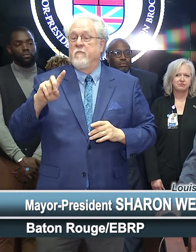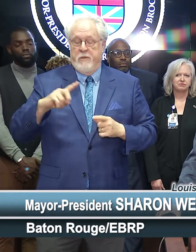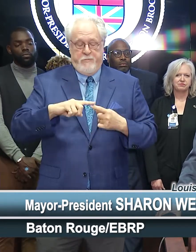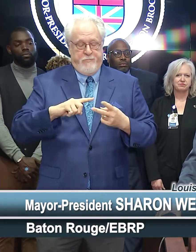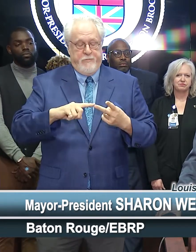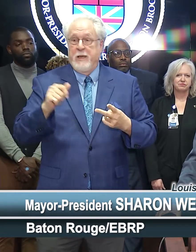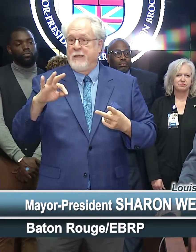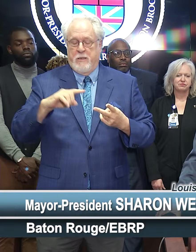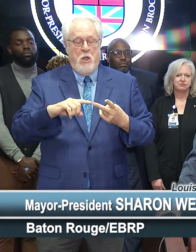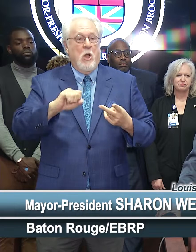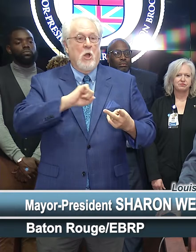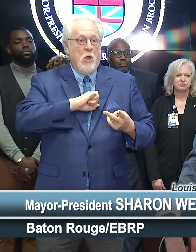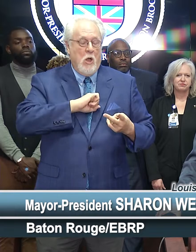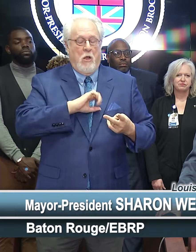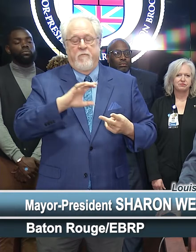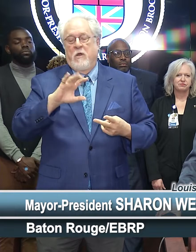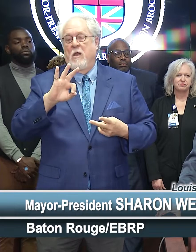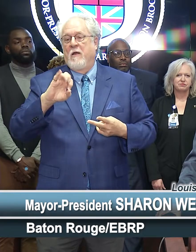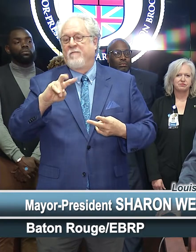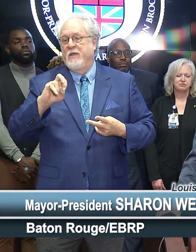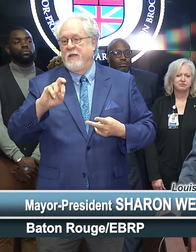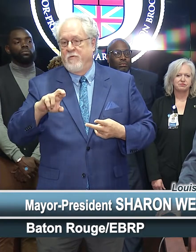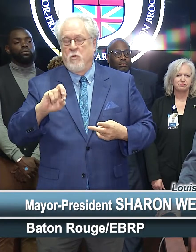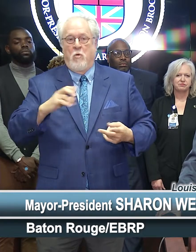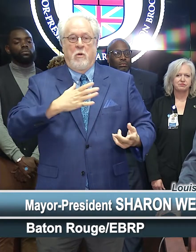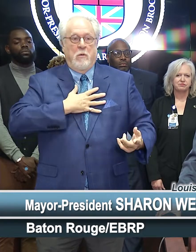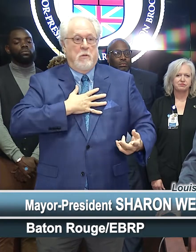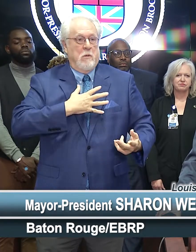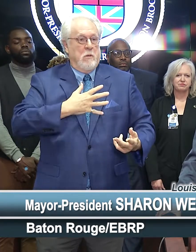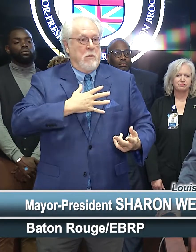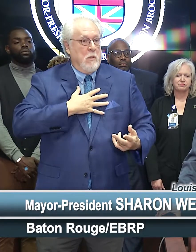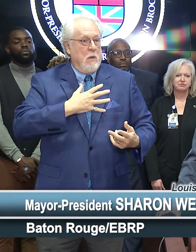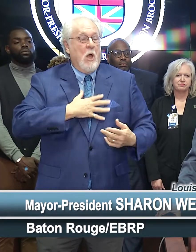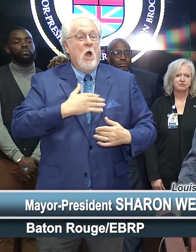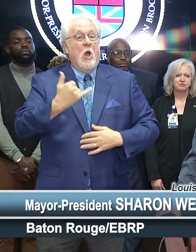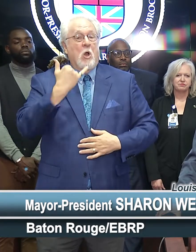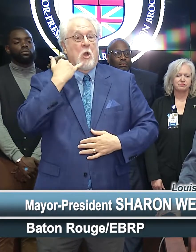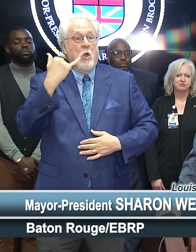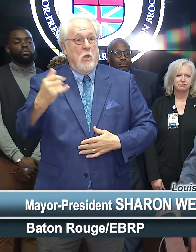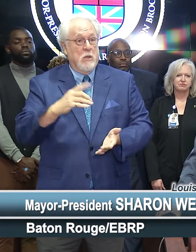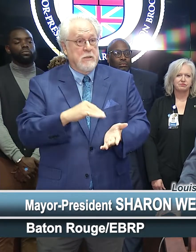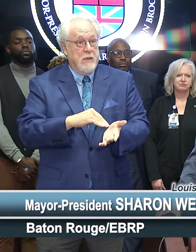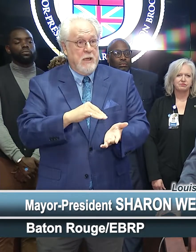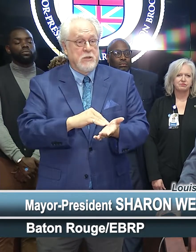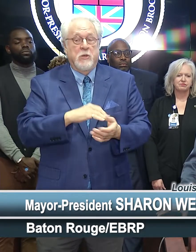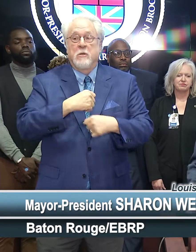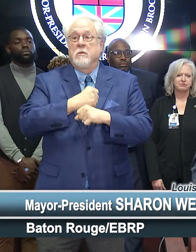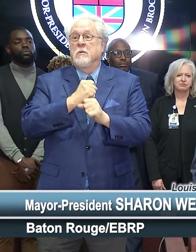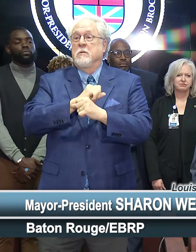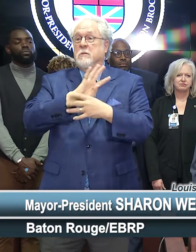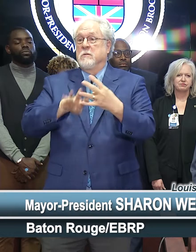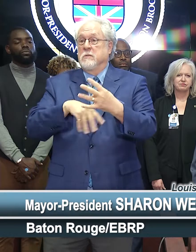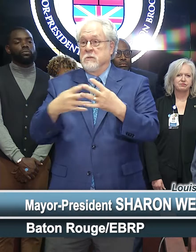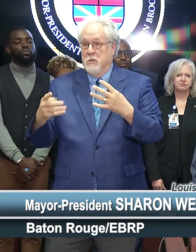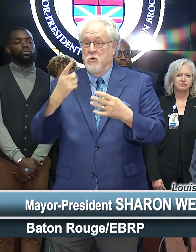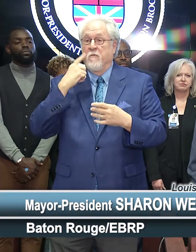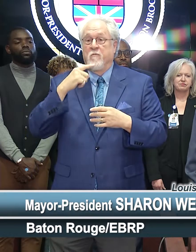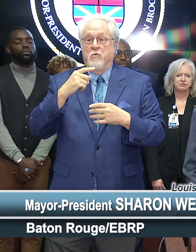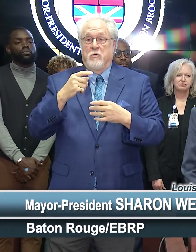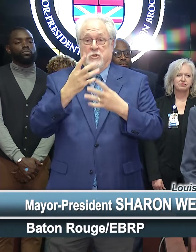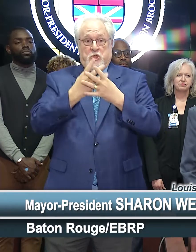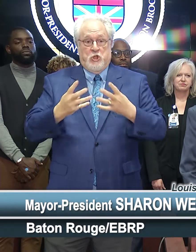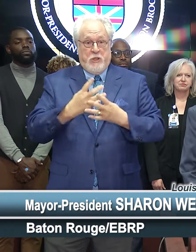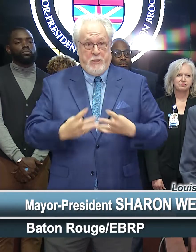cough, a fever, or shortness of breath, should call their medical provider and schedule a screening. To